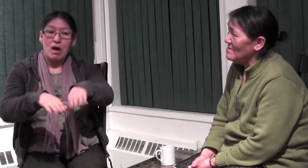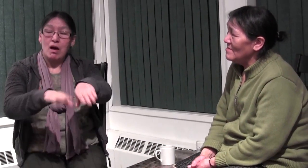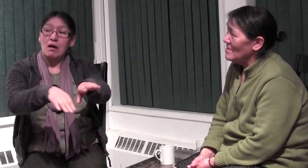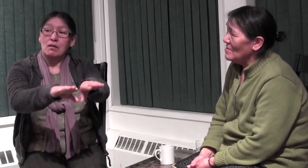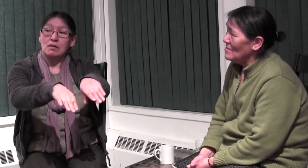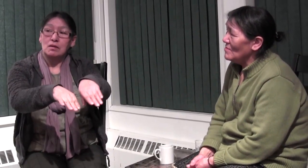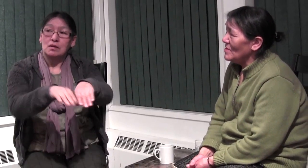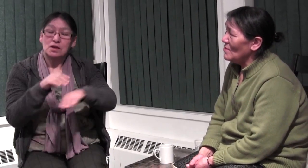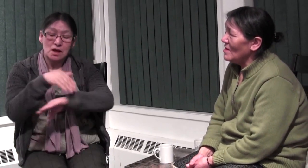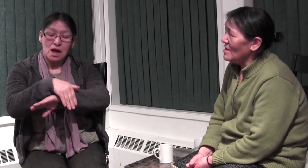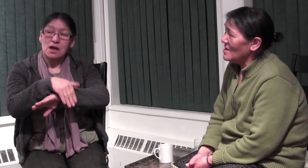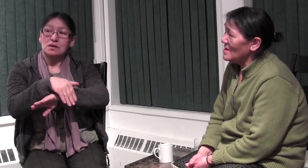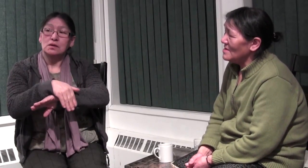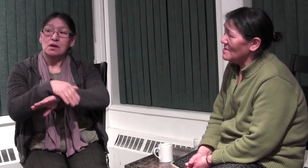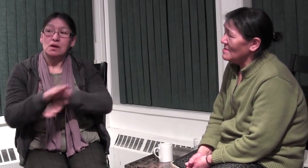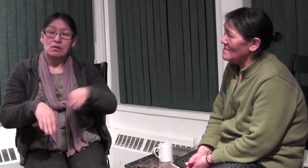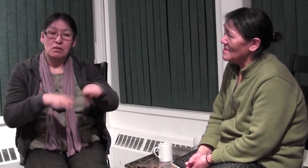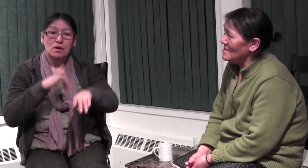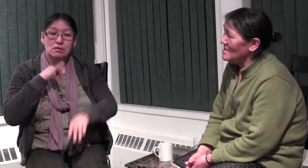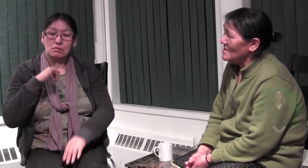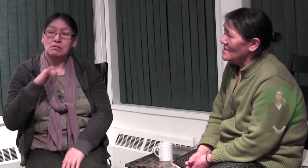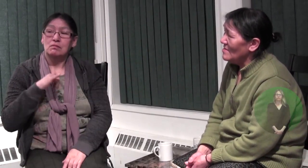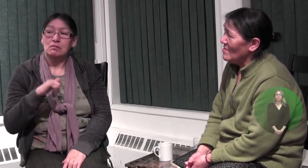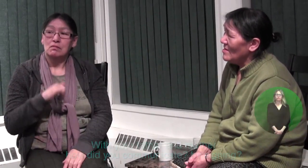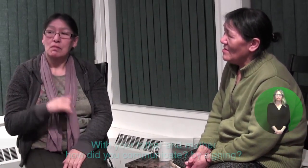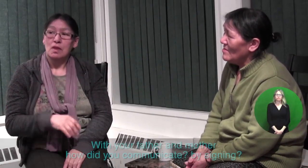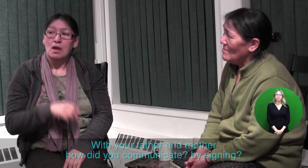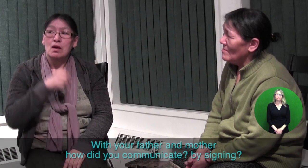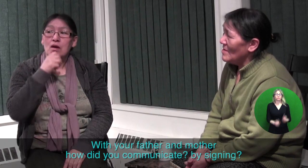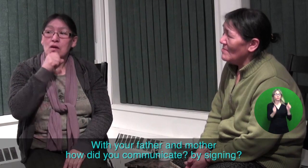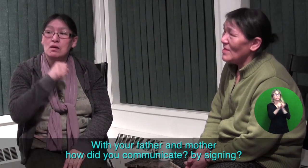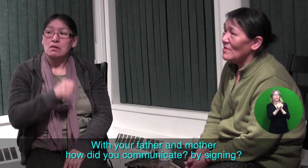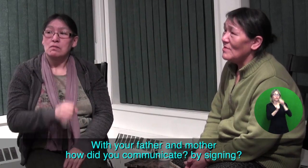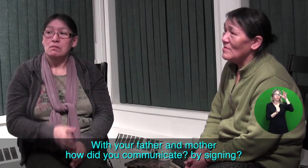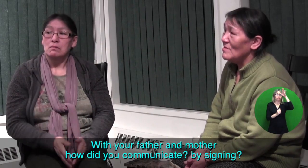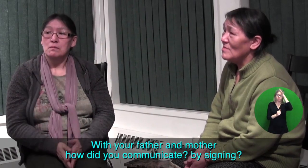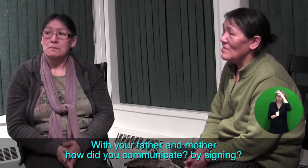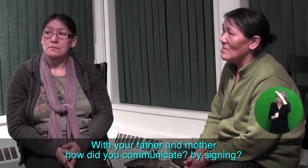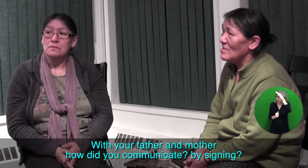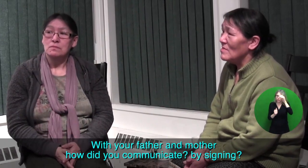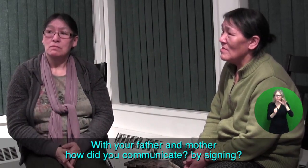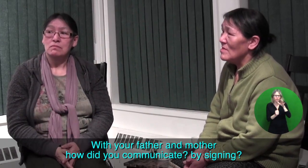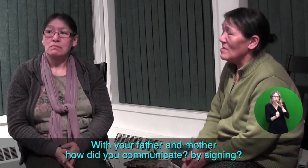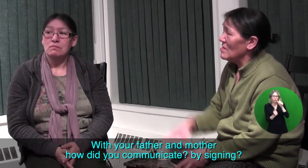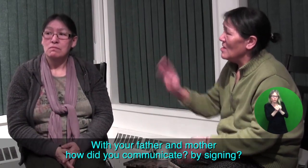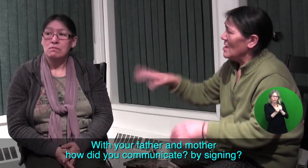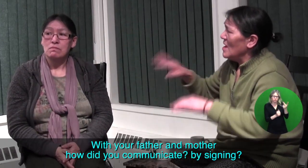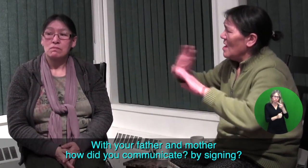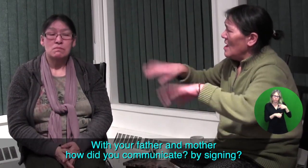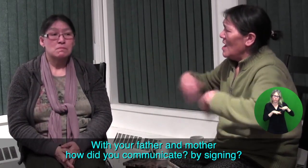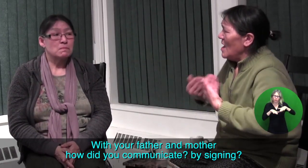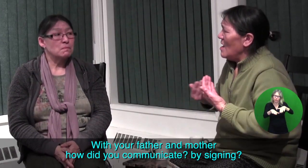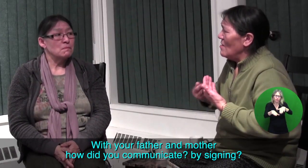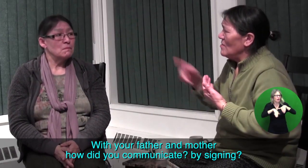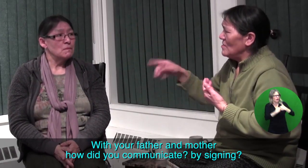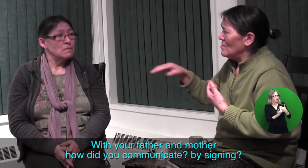Mom and we walk and. So with your mother. Father and mother, how did you communicate?